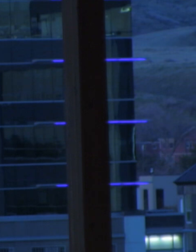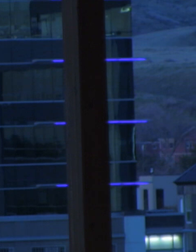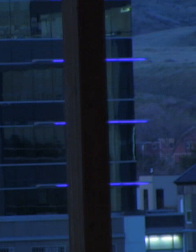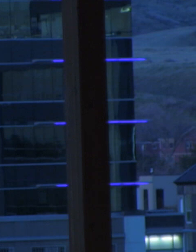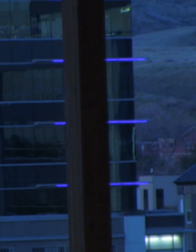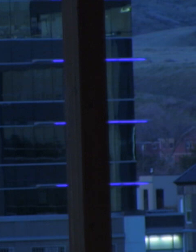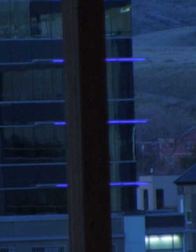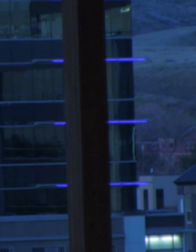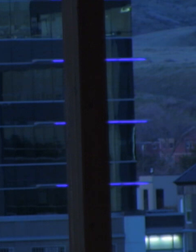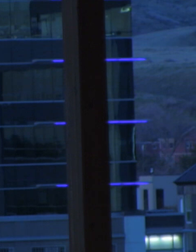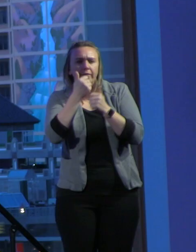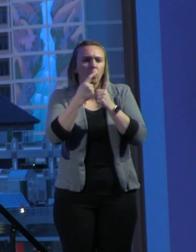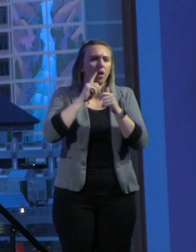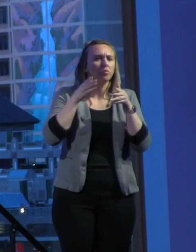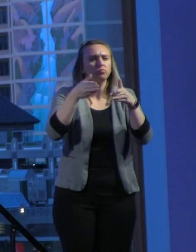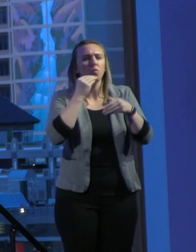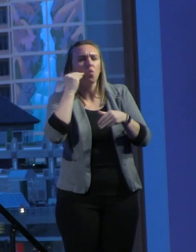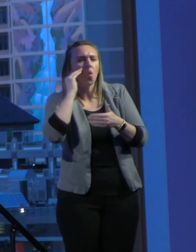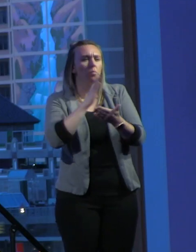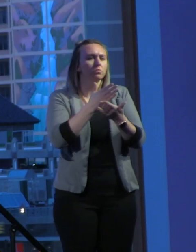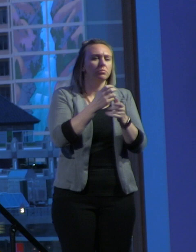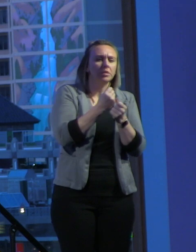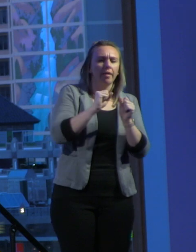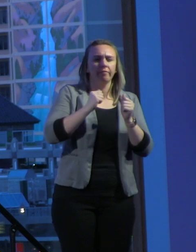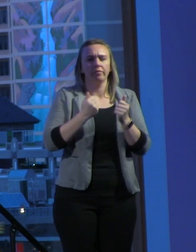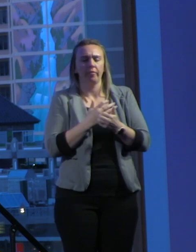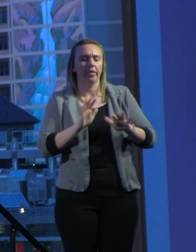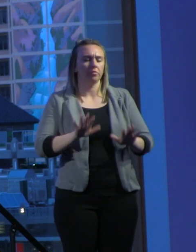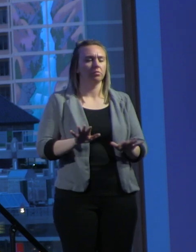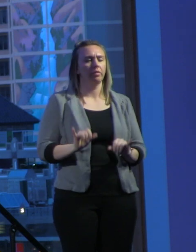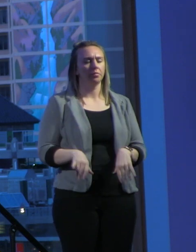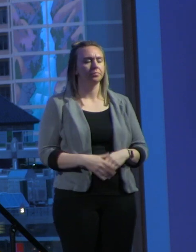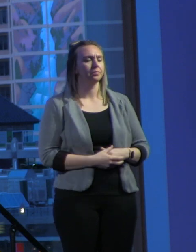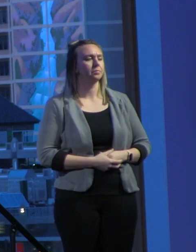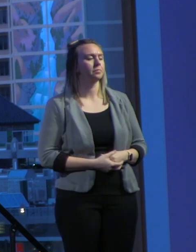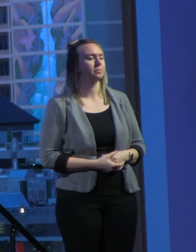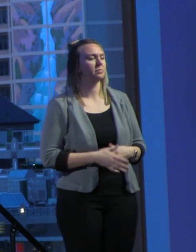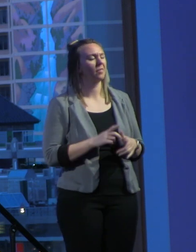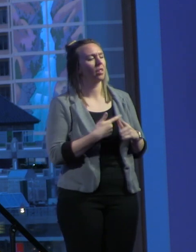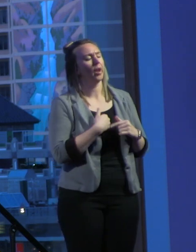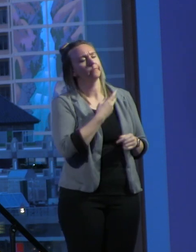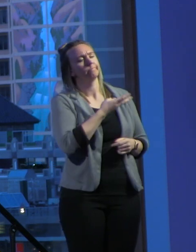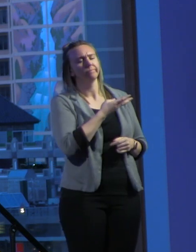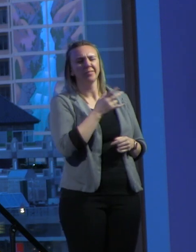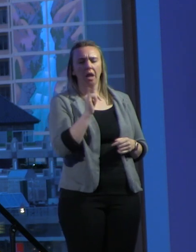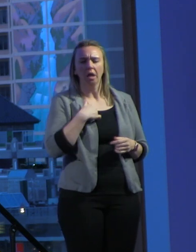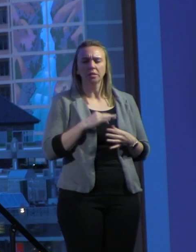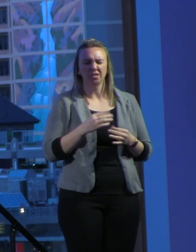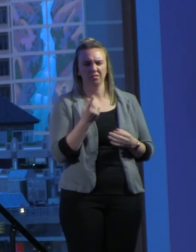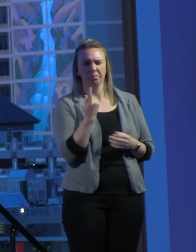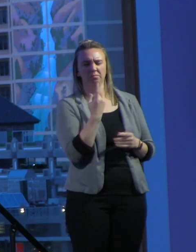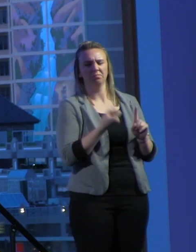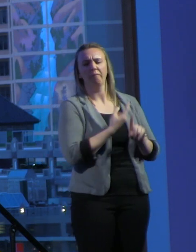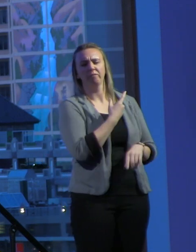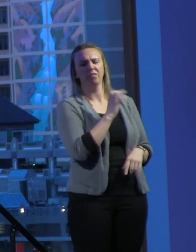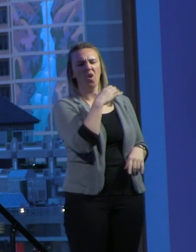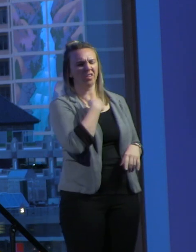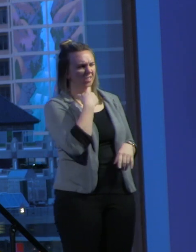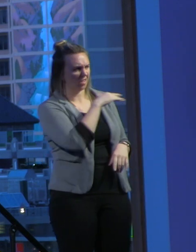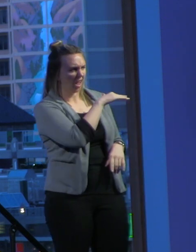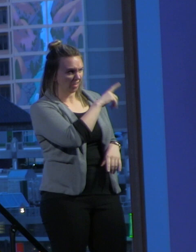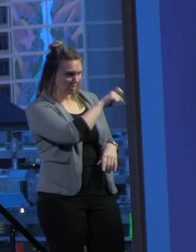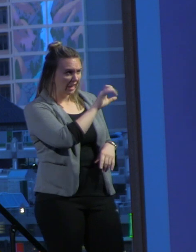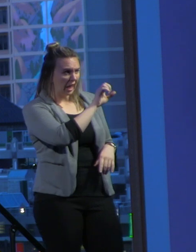sure to get home safe and such. And I said, something's odd about this. So I said, hey, guy, you